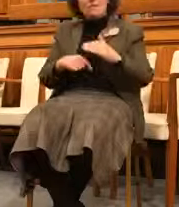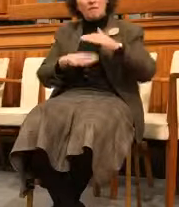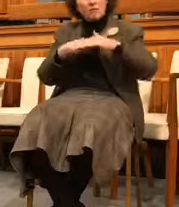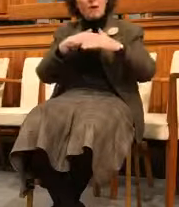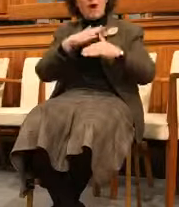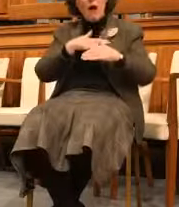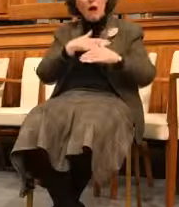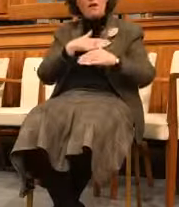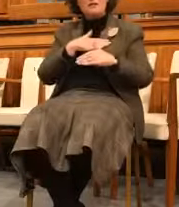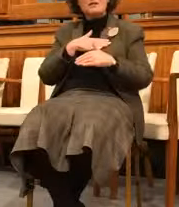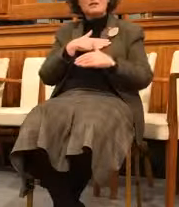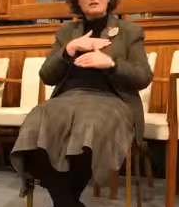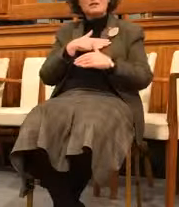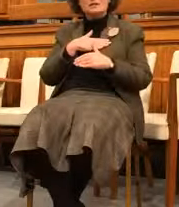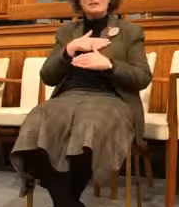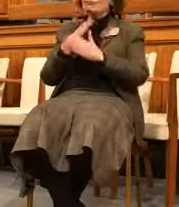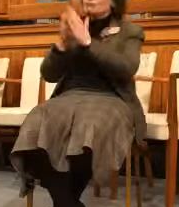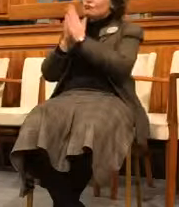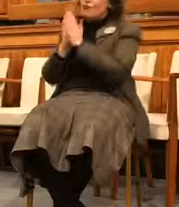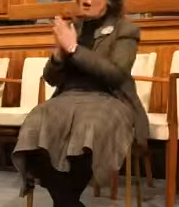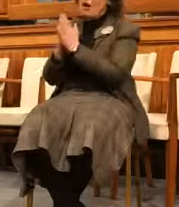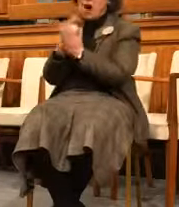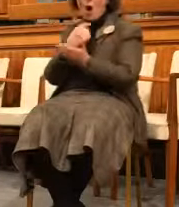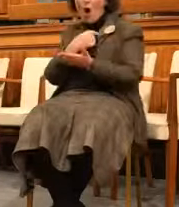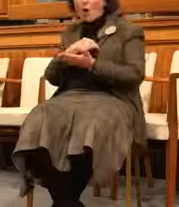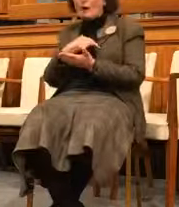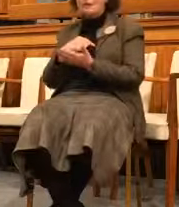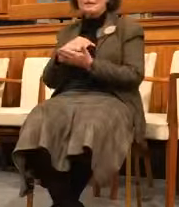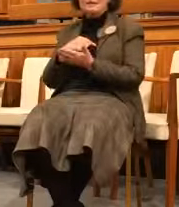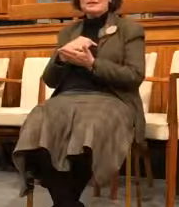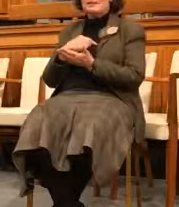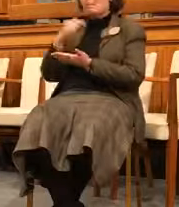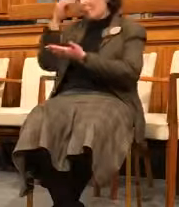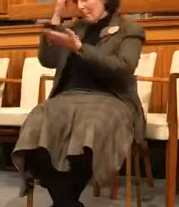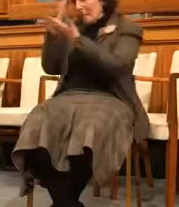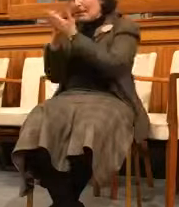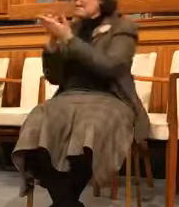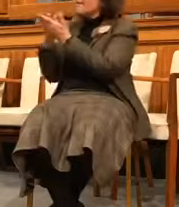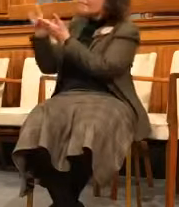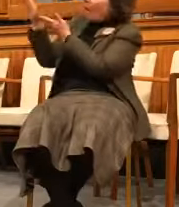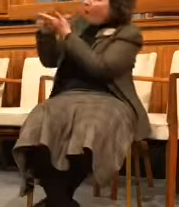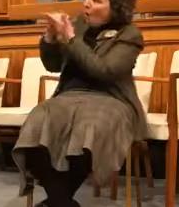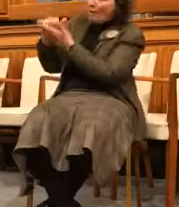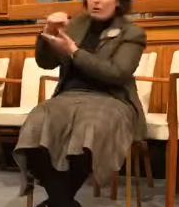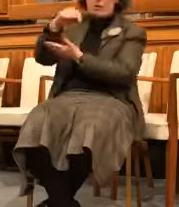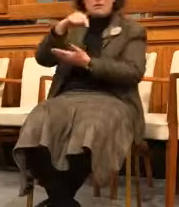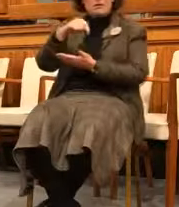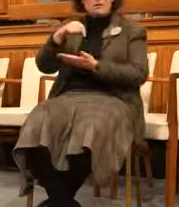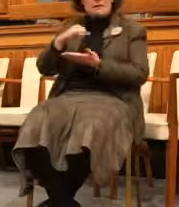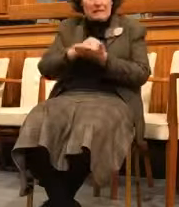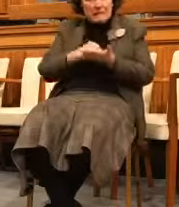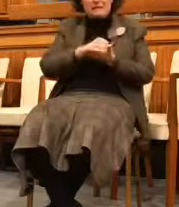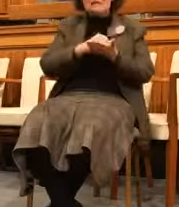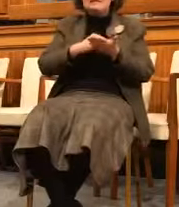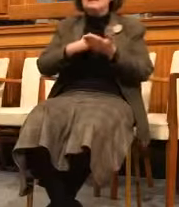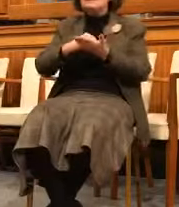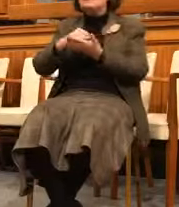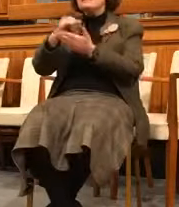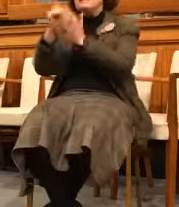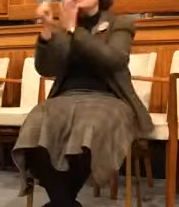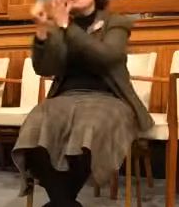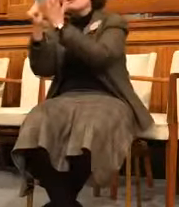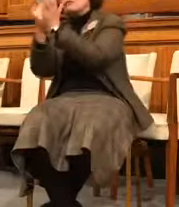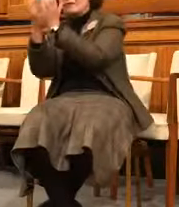and you believe these things we've been speaking about this evening, you know that Christ will hear